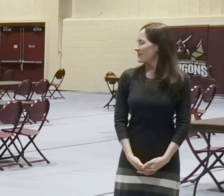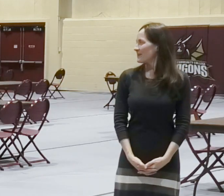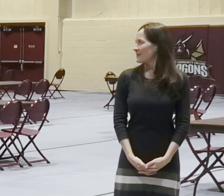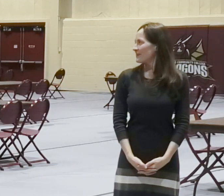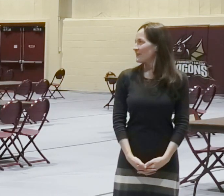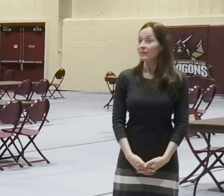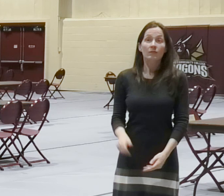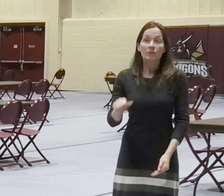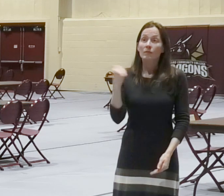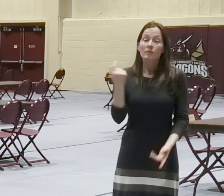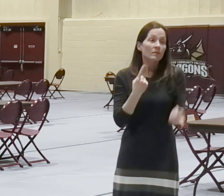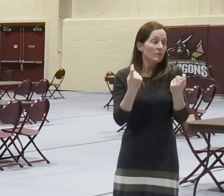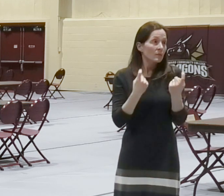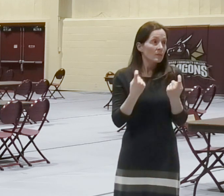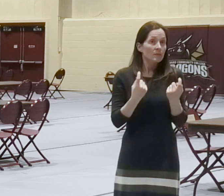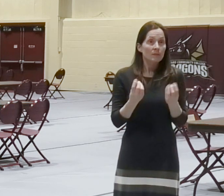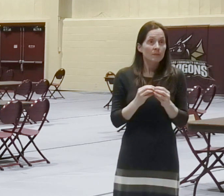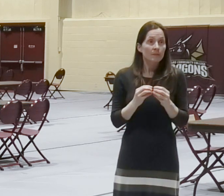Other questions?